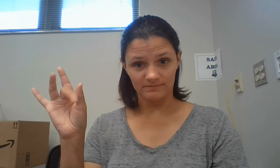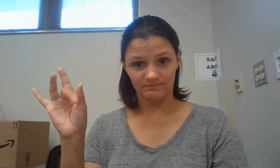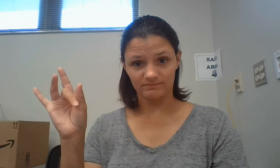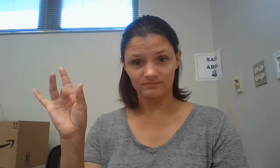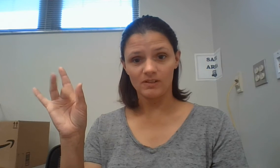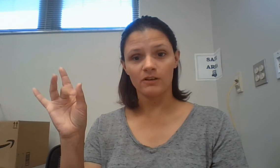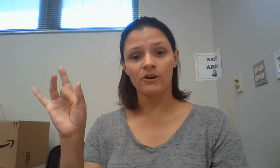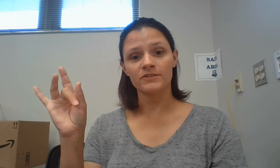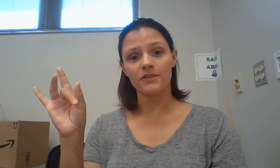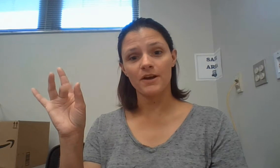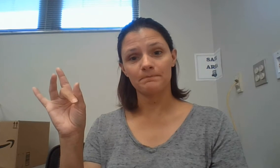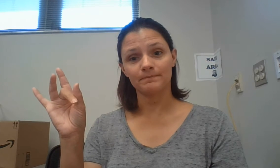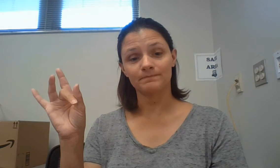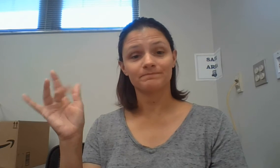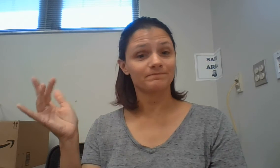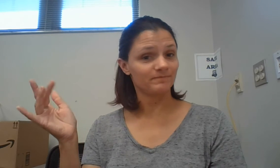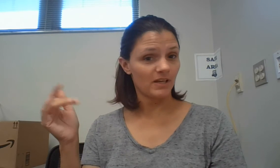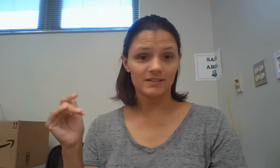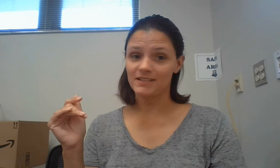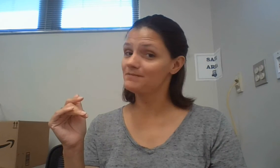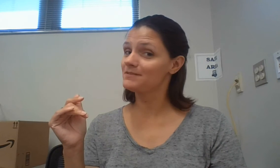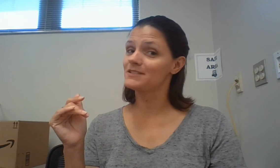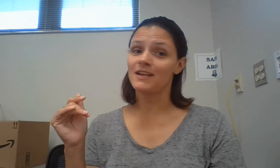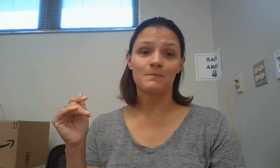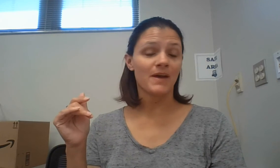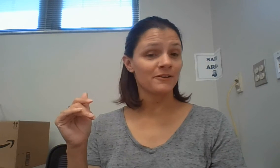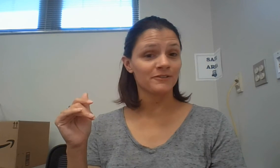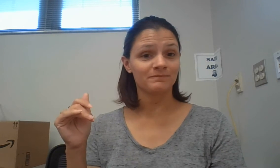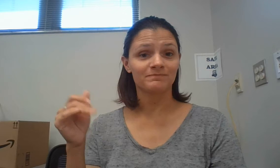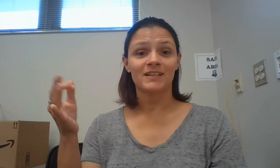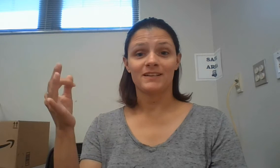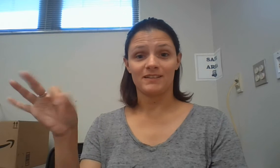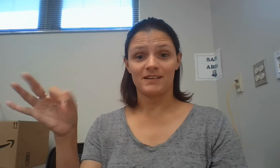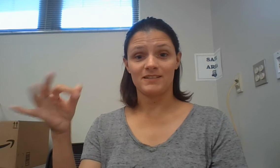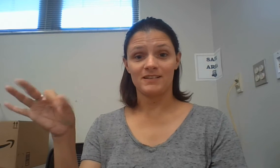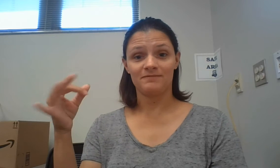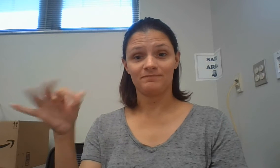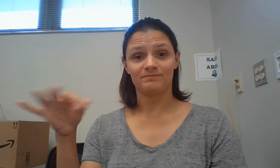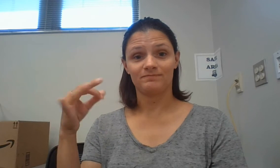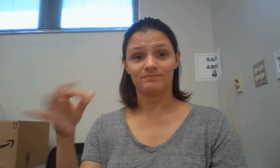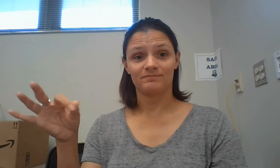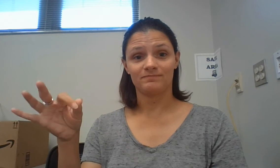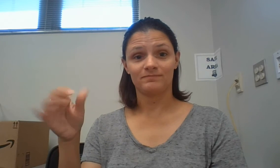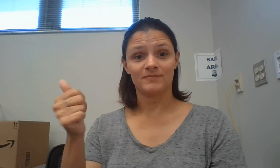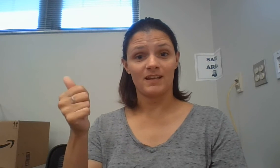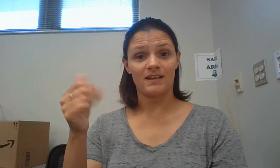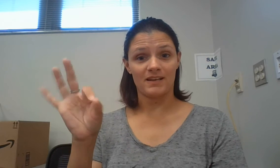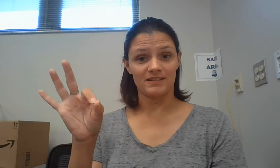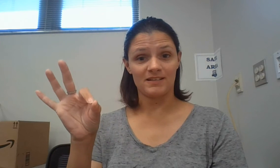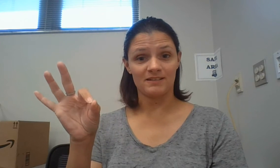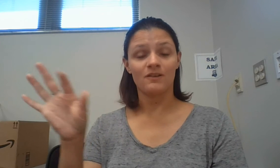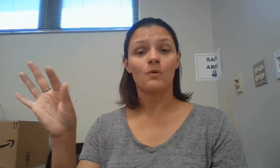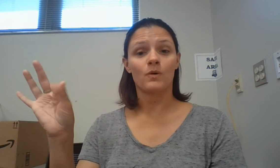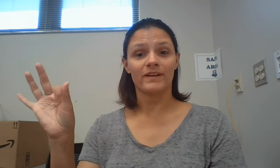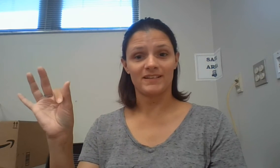across the thumb. 19, same pattern. 19, 19, or 19.